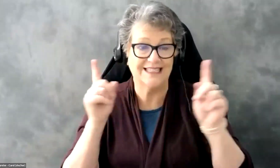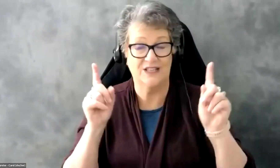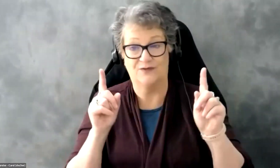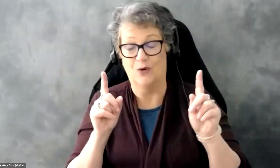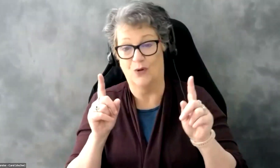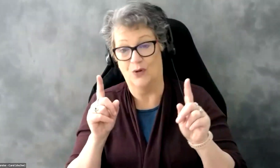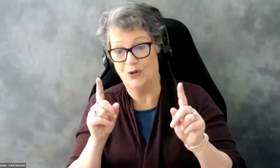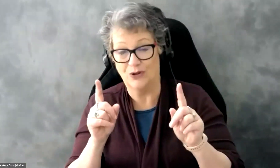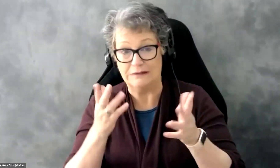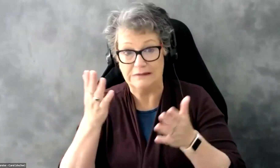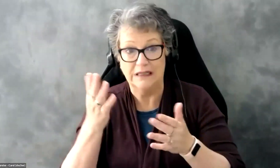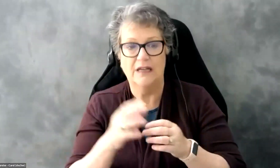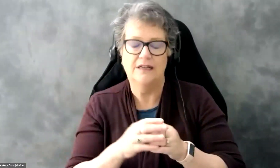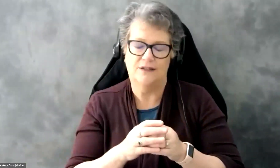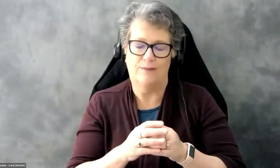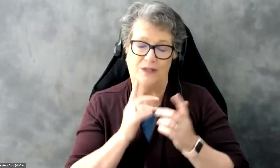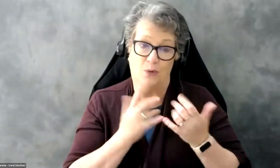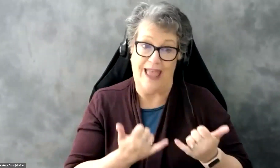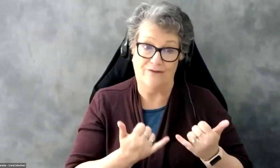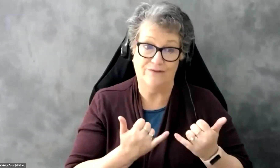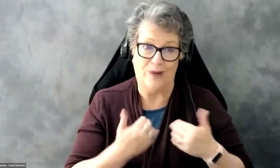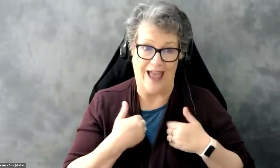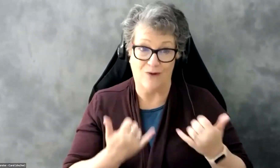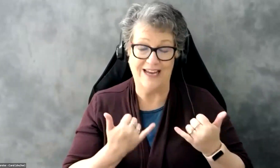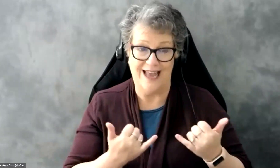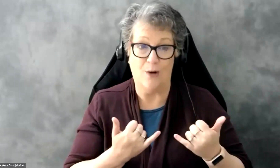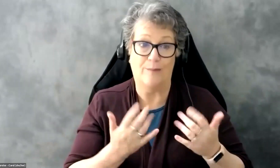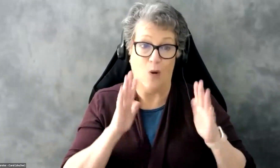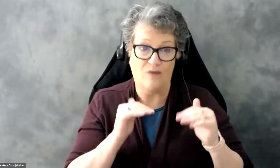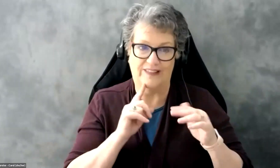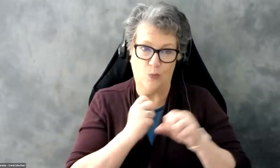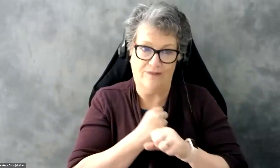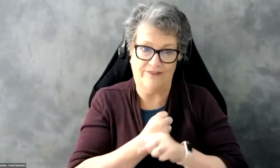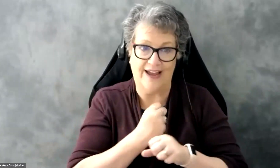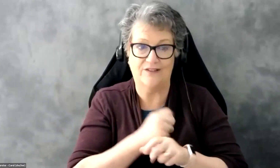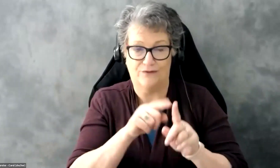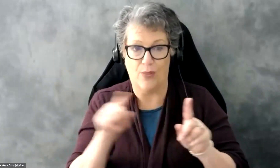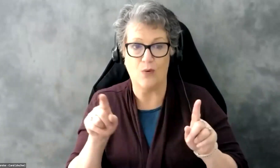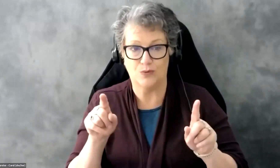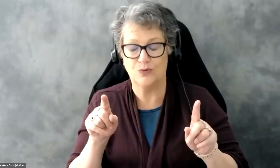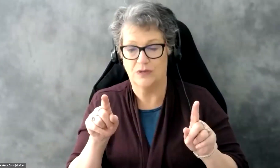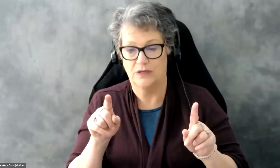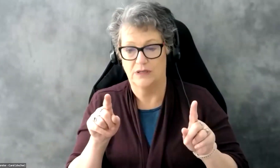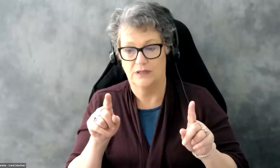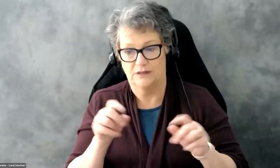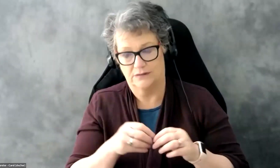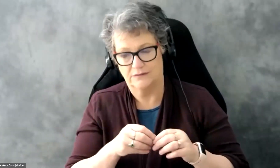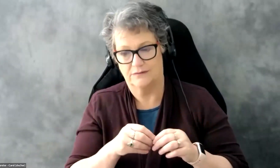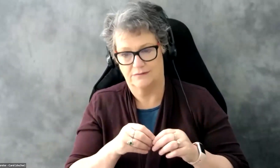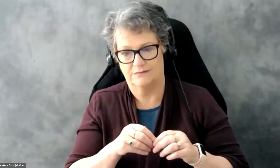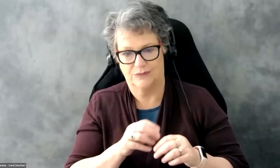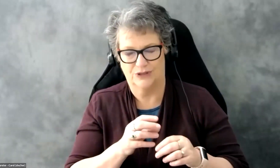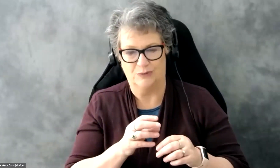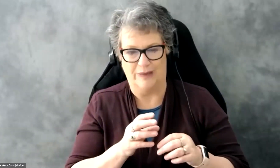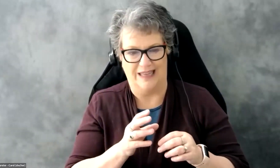now. So we'll continue to hopefully fight for those to be as beneficial to people as